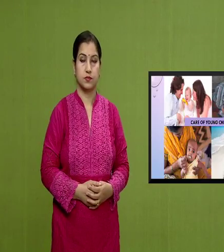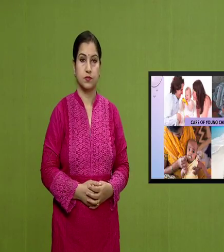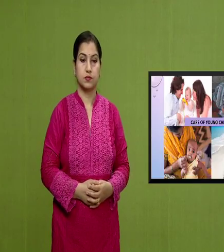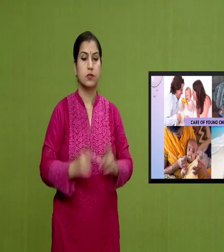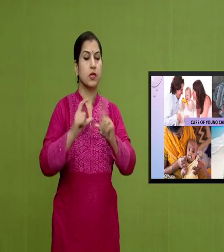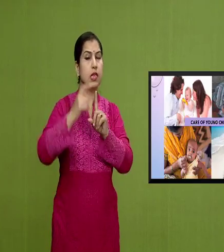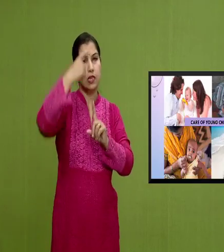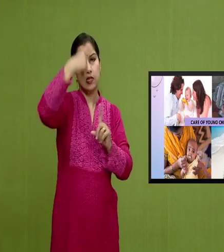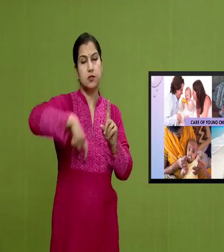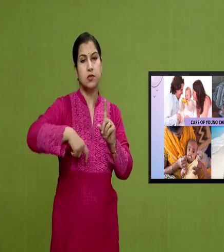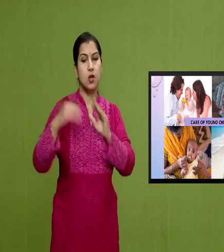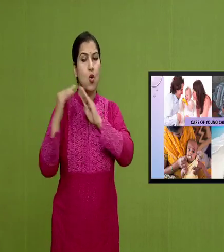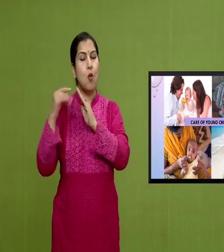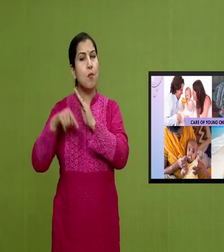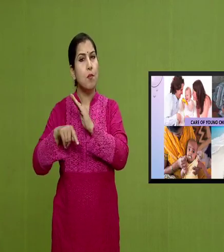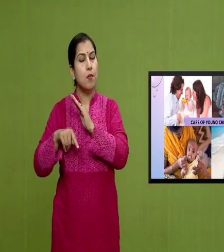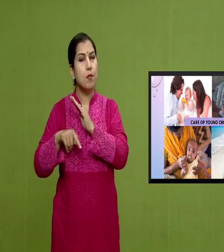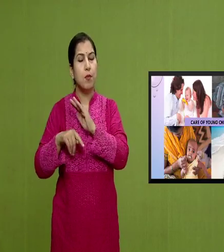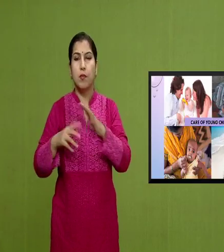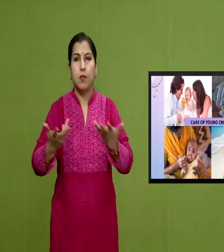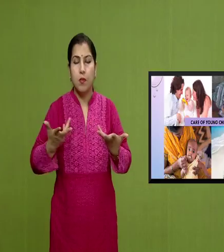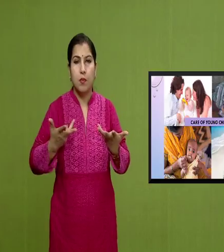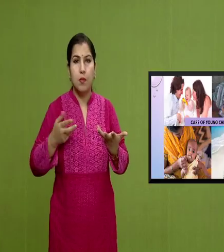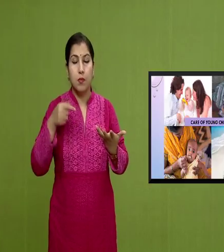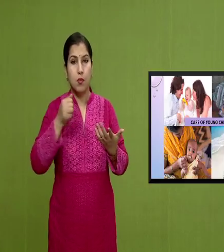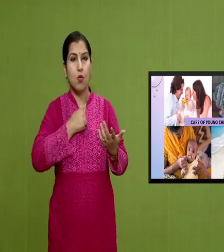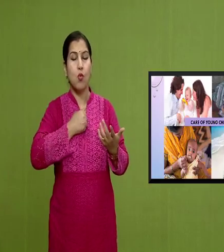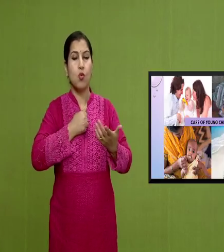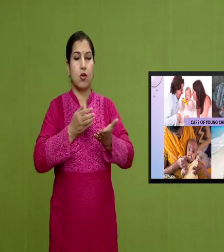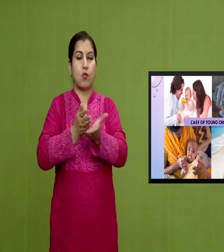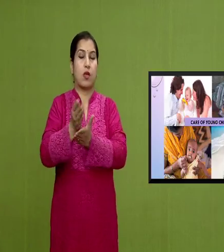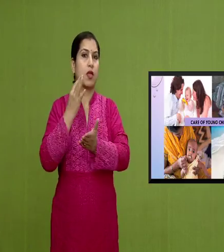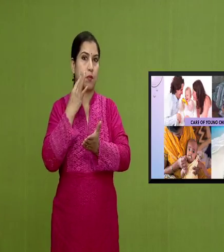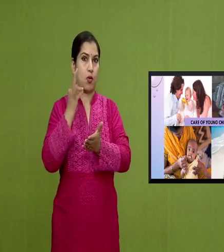Discipline at home has its own significance.